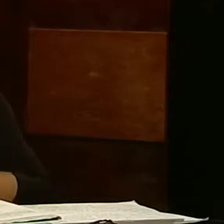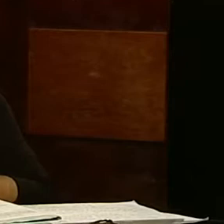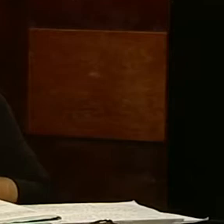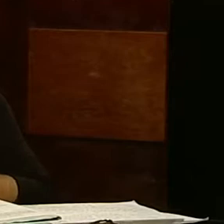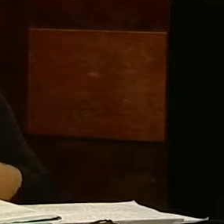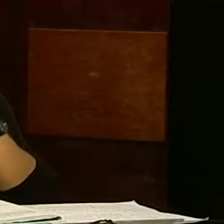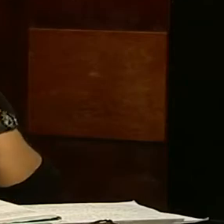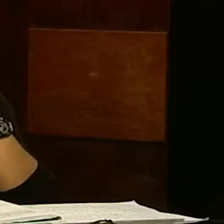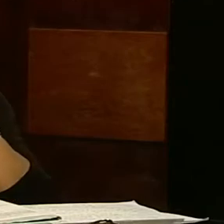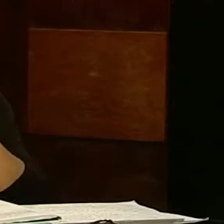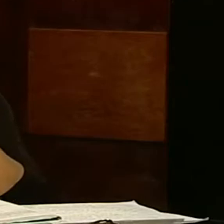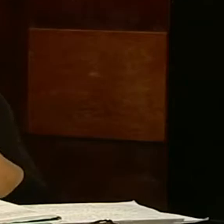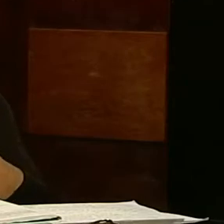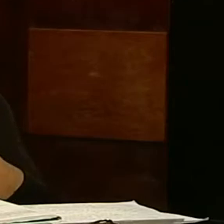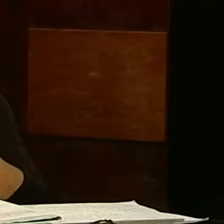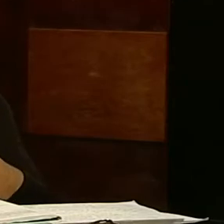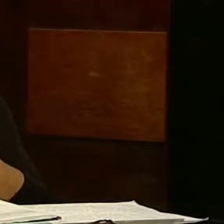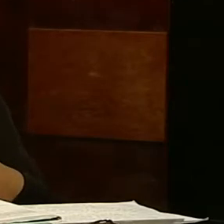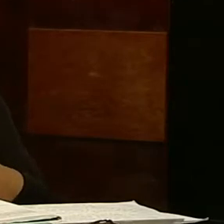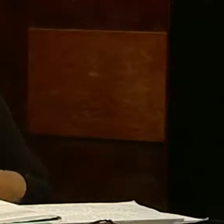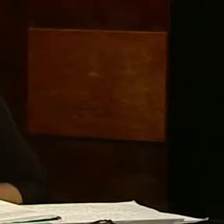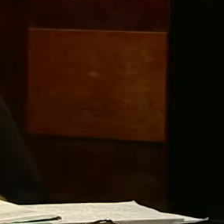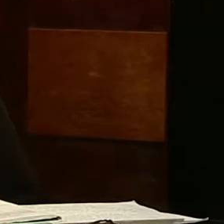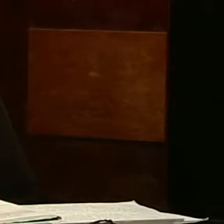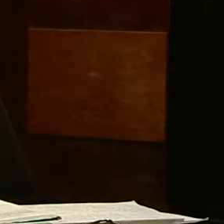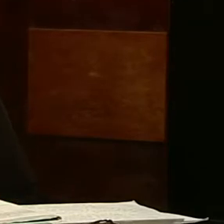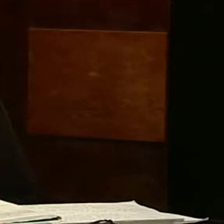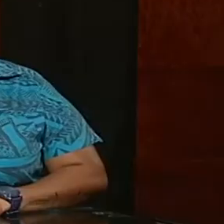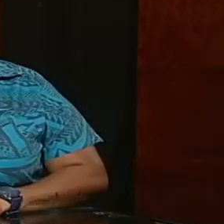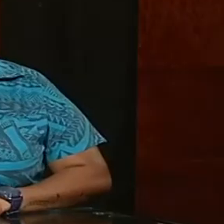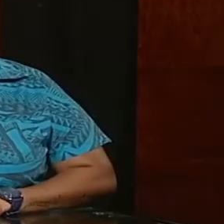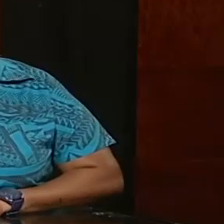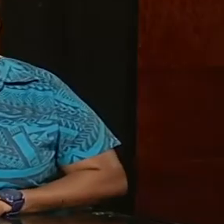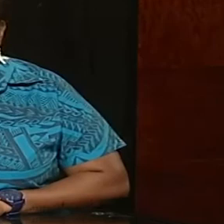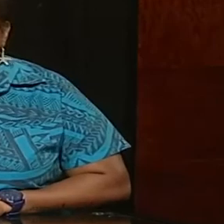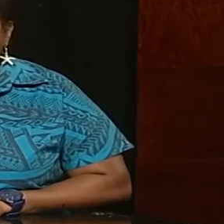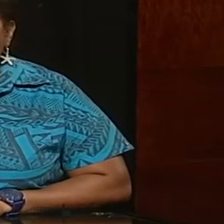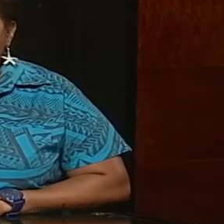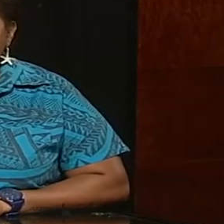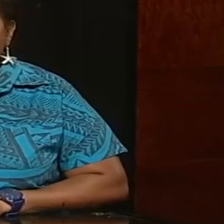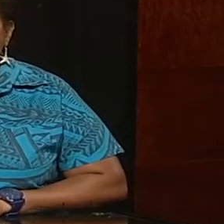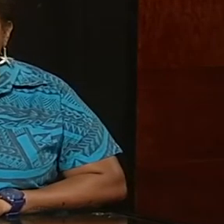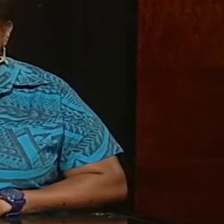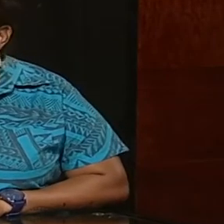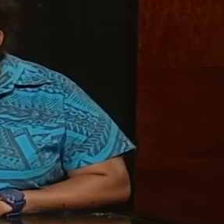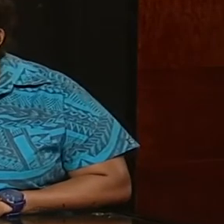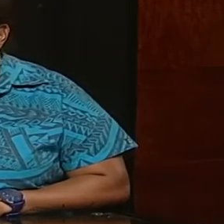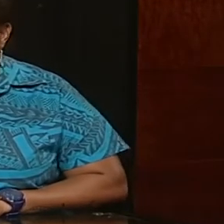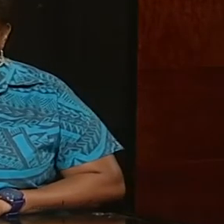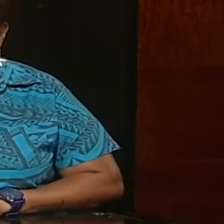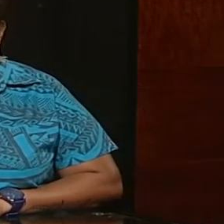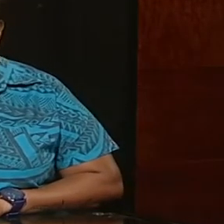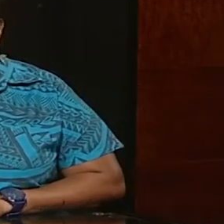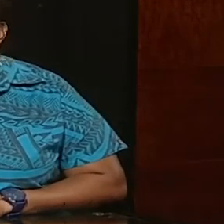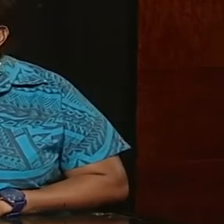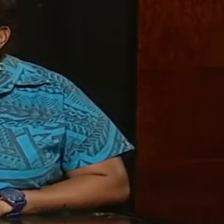and abnormal, like using alcohol and things. Doctor, I think there's a live update coming in right now from the command center, press conference